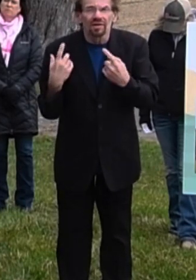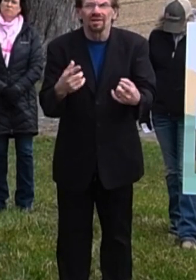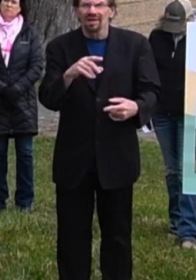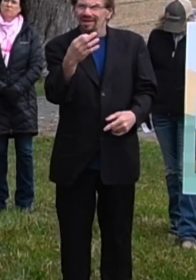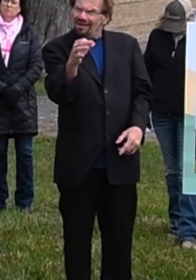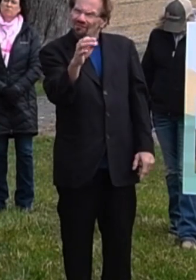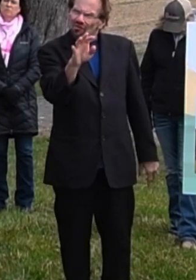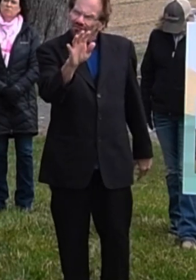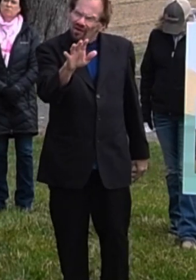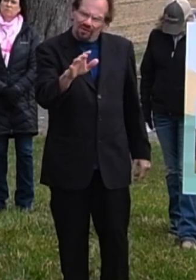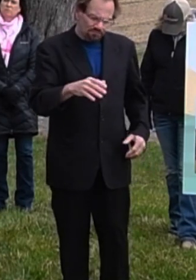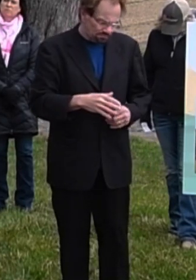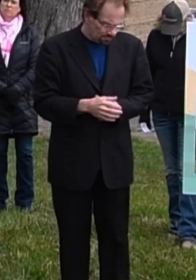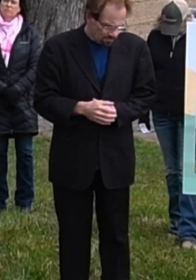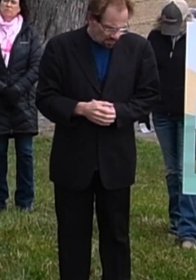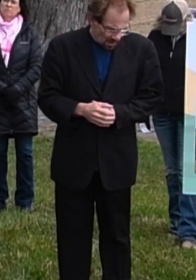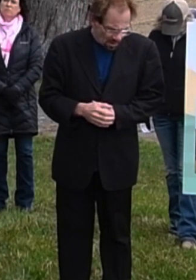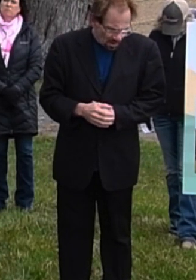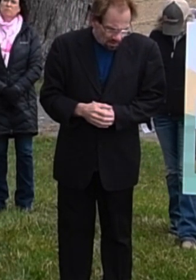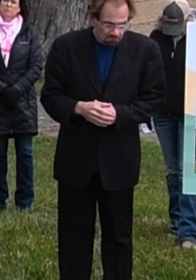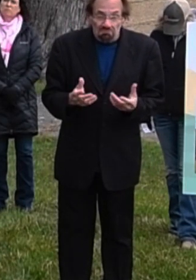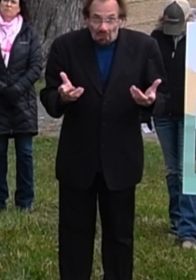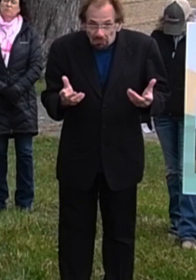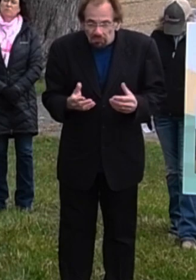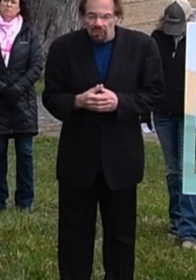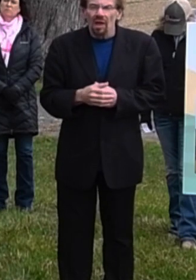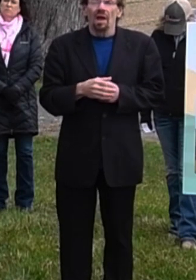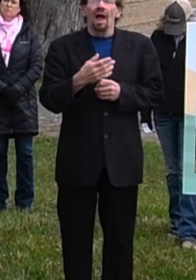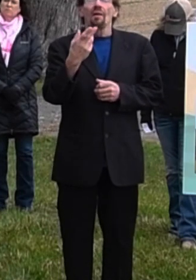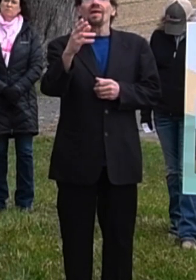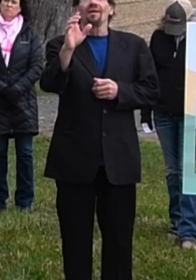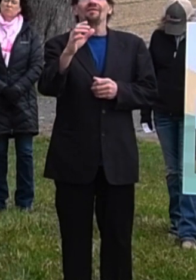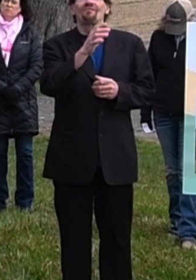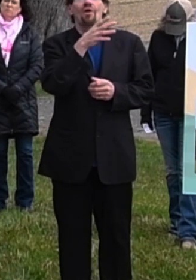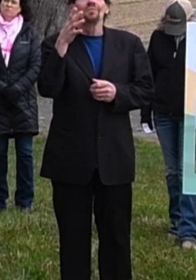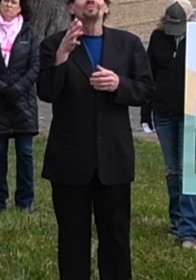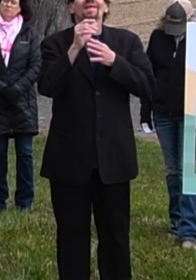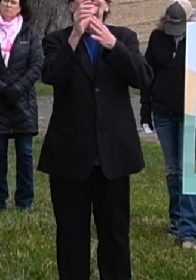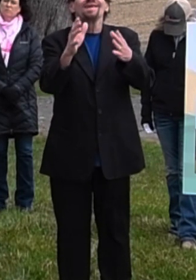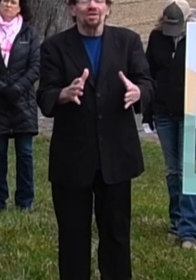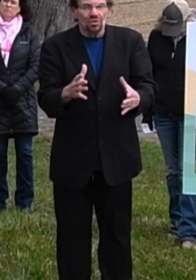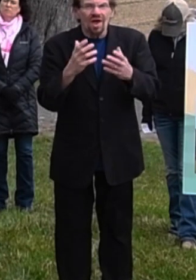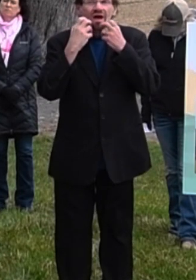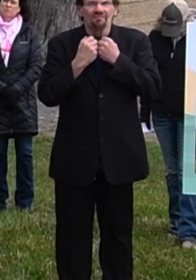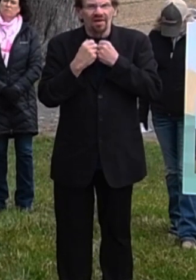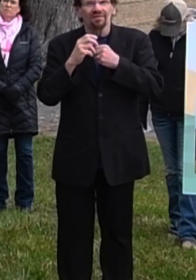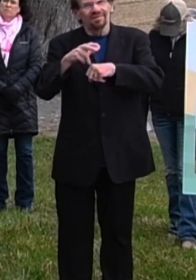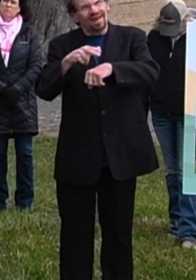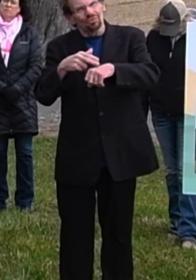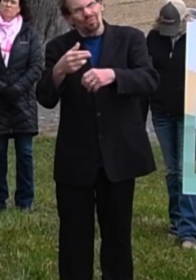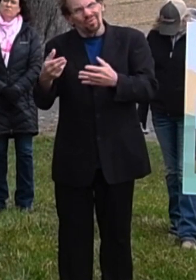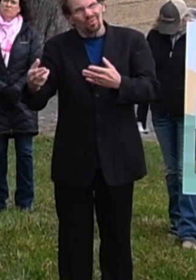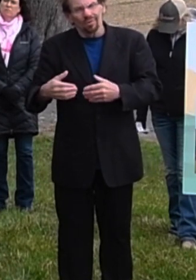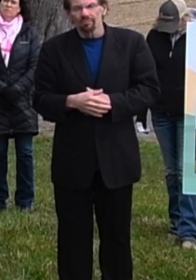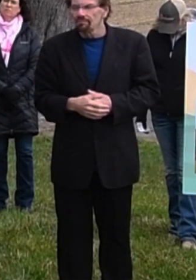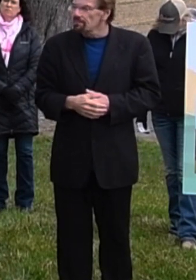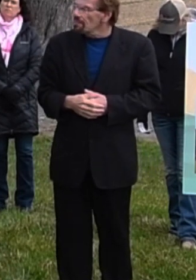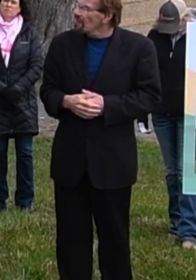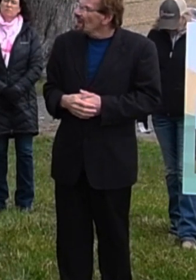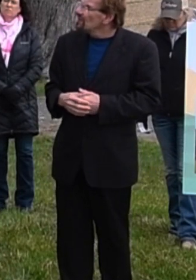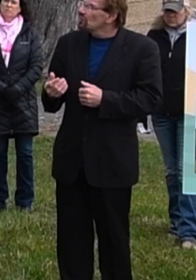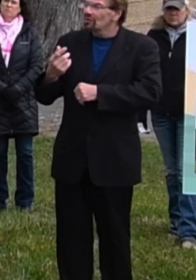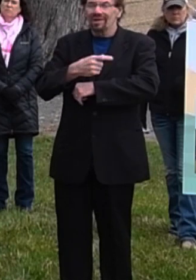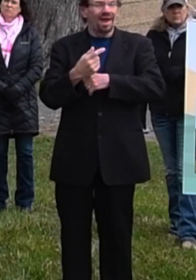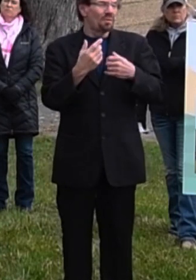things have stayed consistent, like Howard County farmers being leaders in the conservation of our natural resources. So today, I'd like to